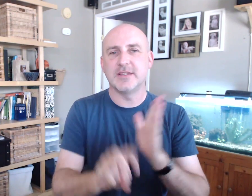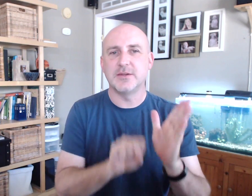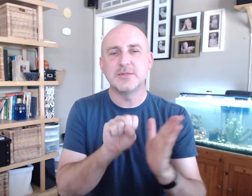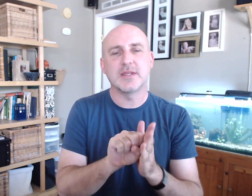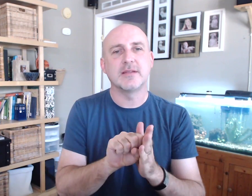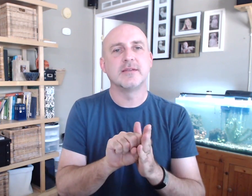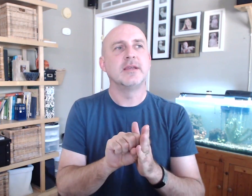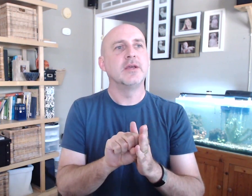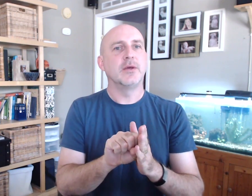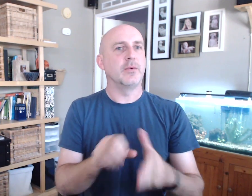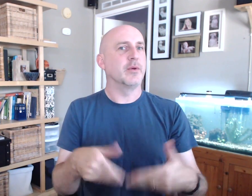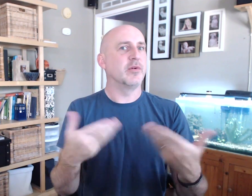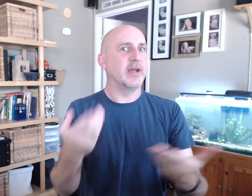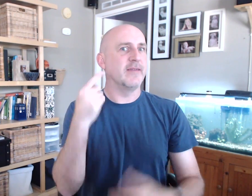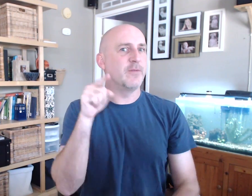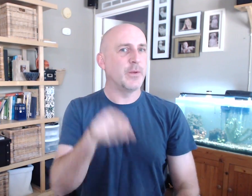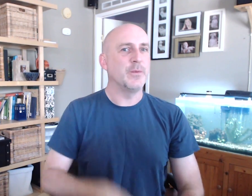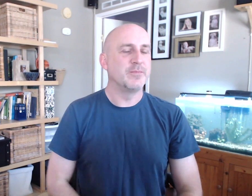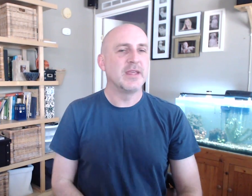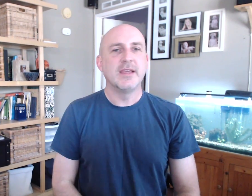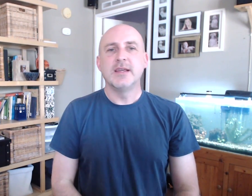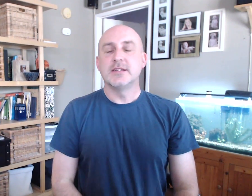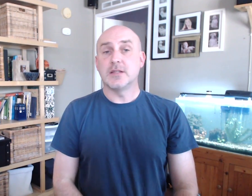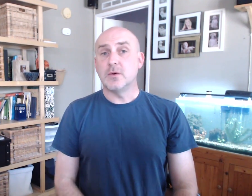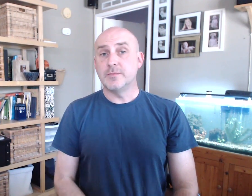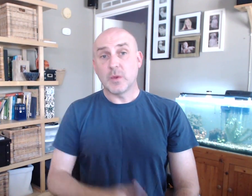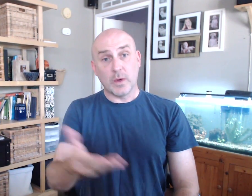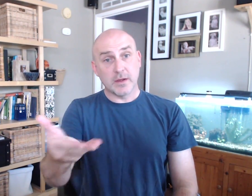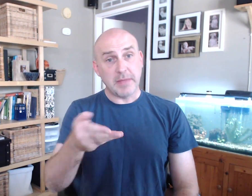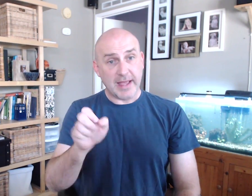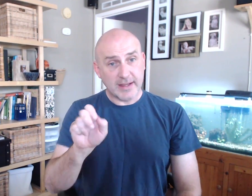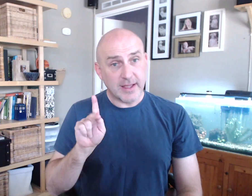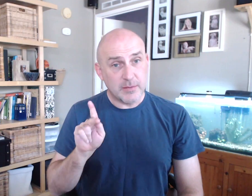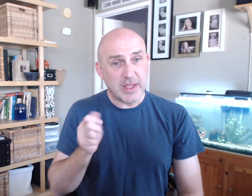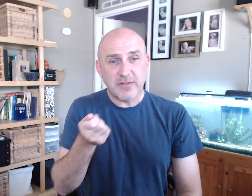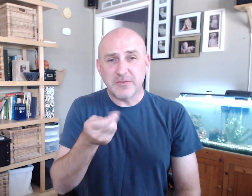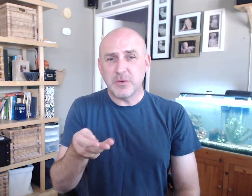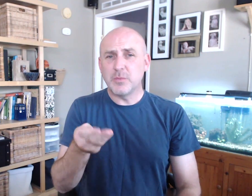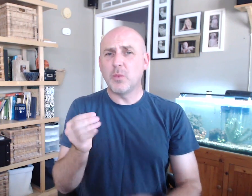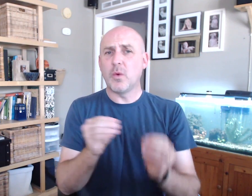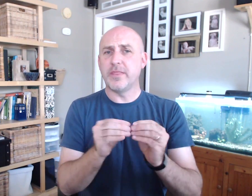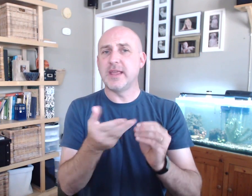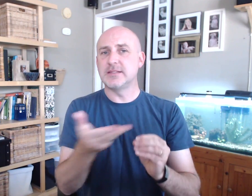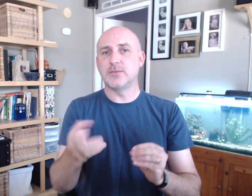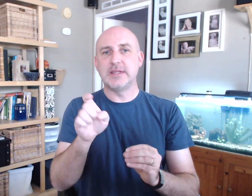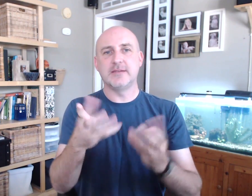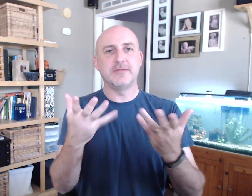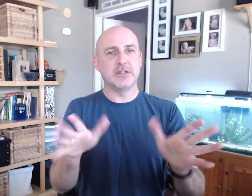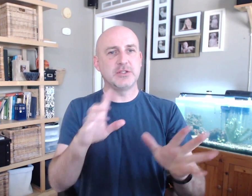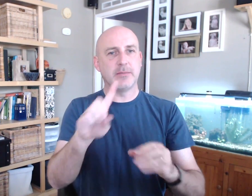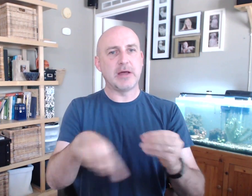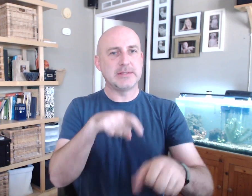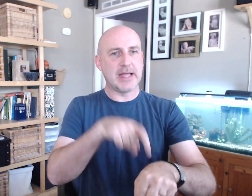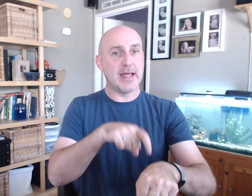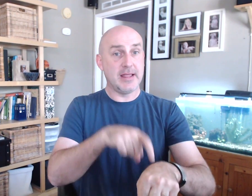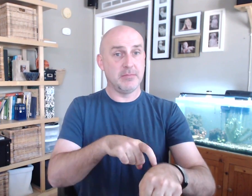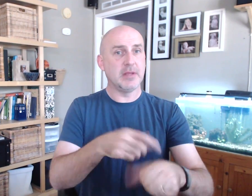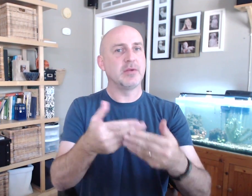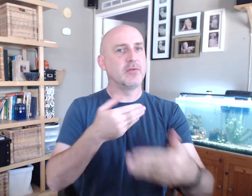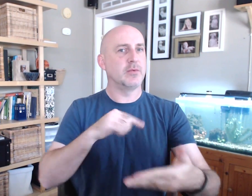videos that we are providing for you. So, welcome back. We have a few more things that we need to finish about time before we